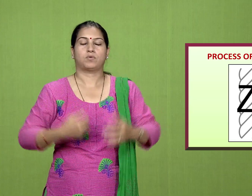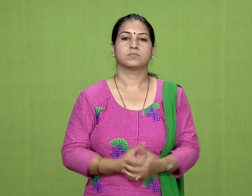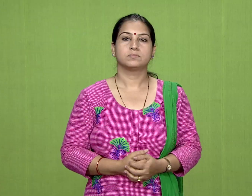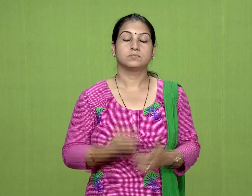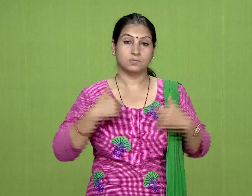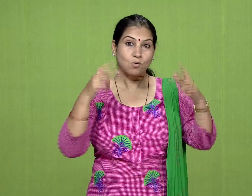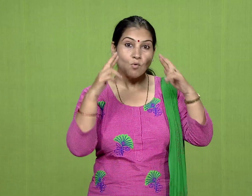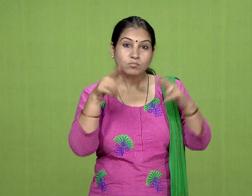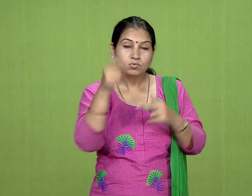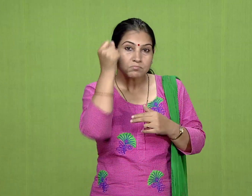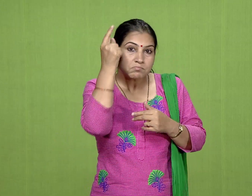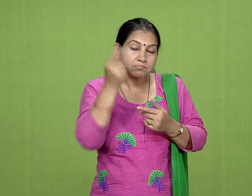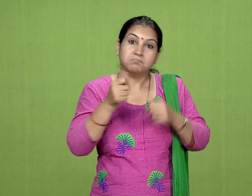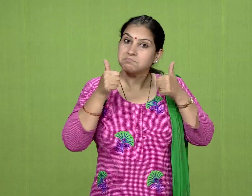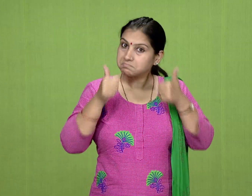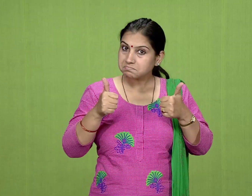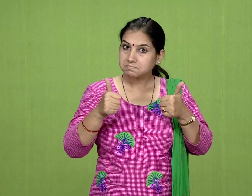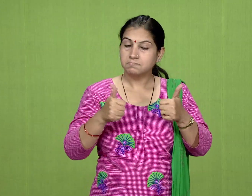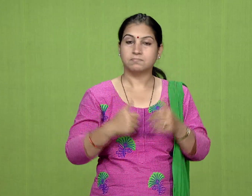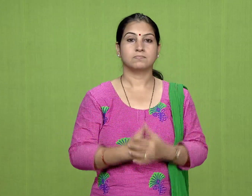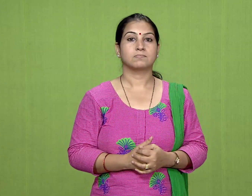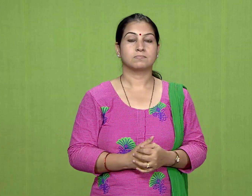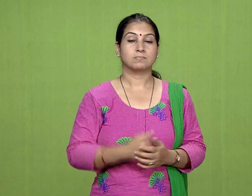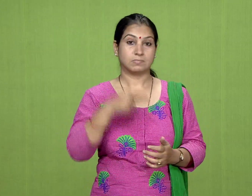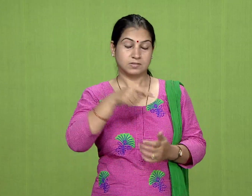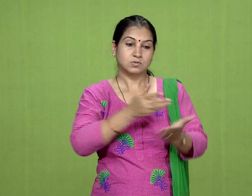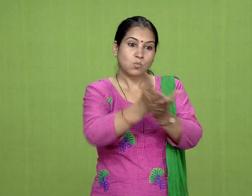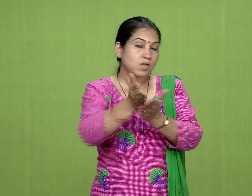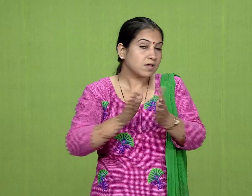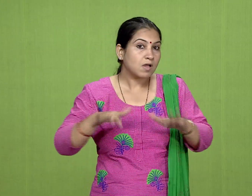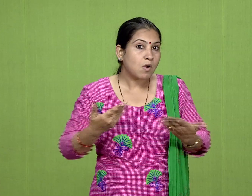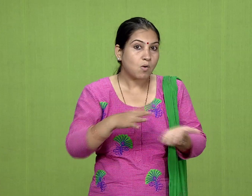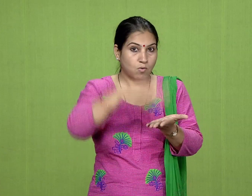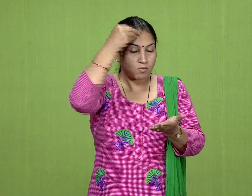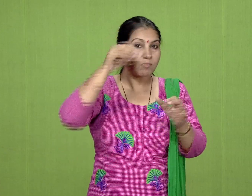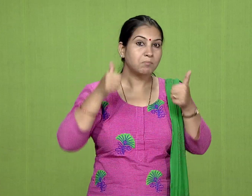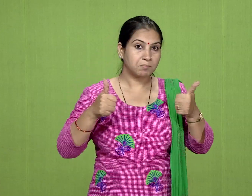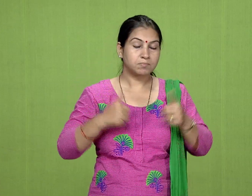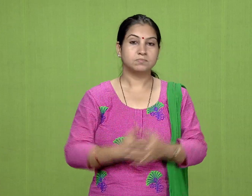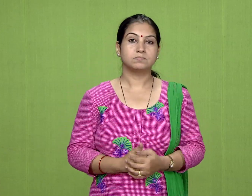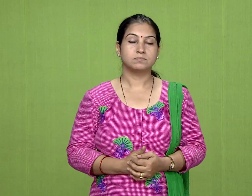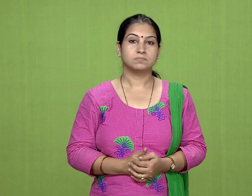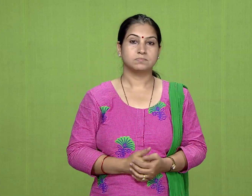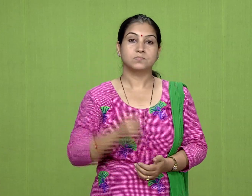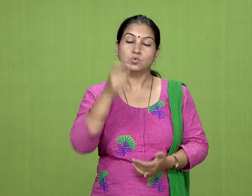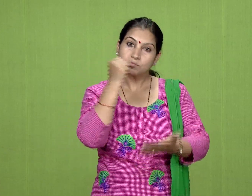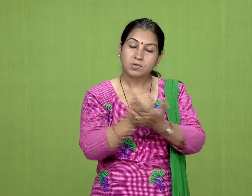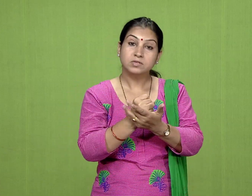I hope you must have understood this process. You must study your